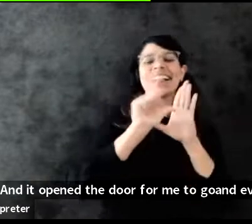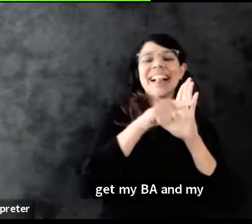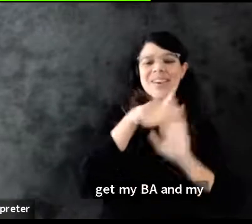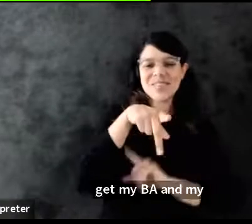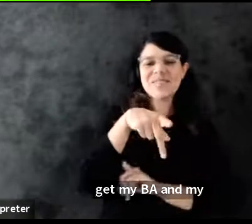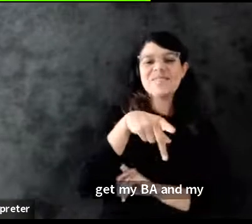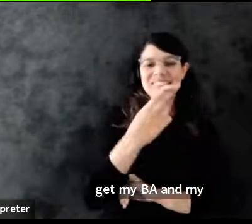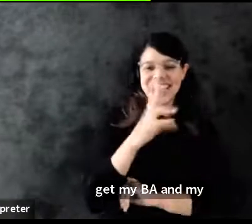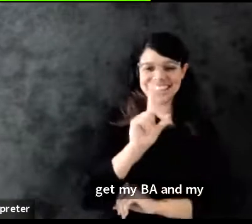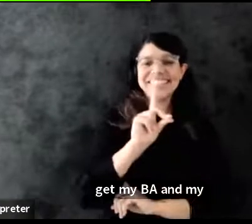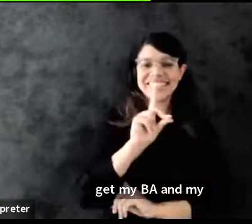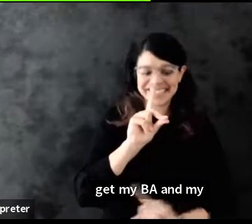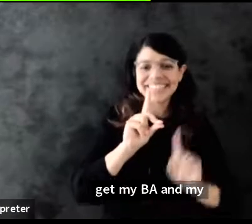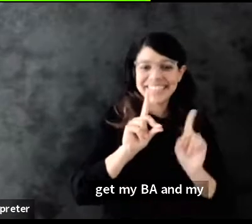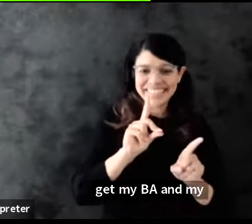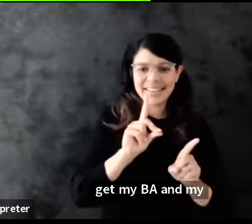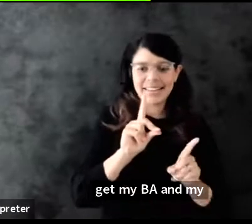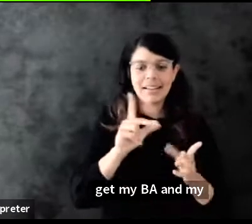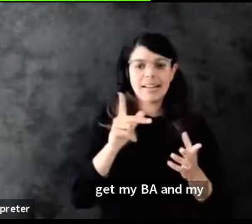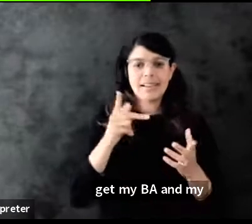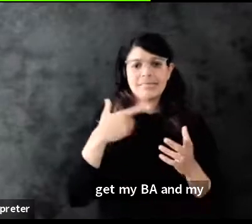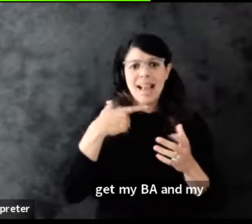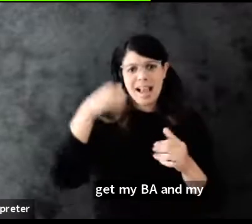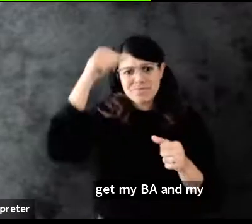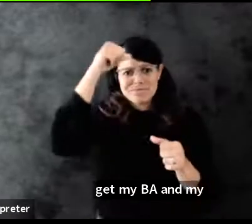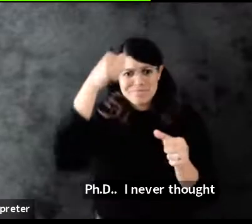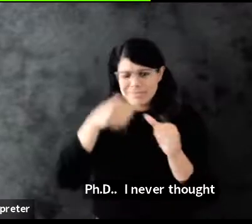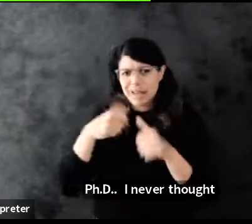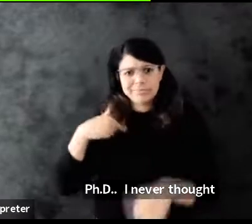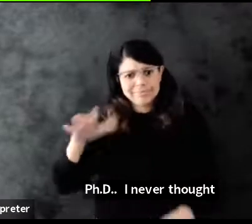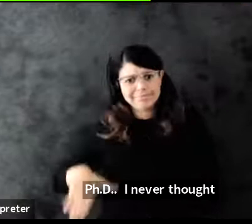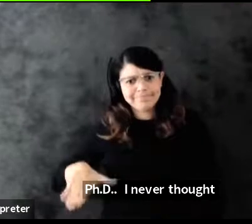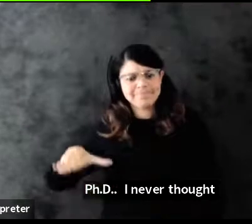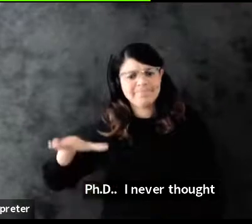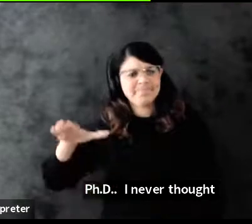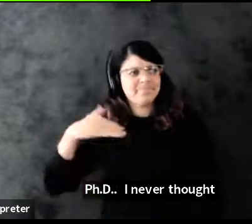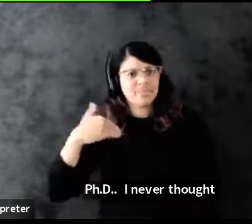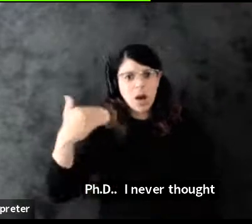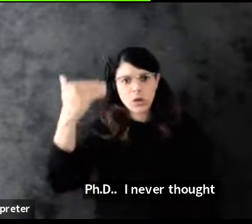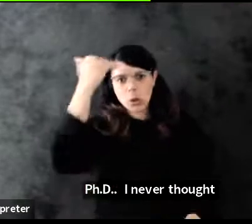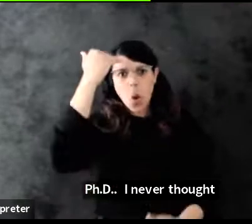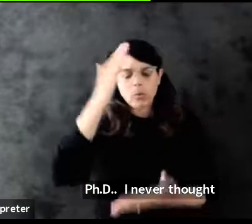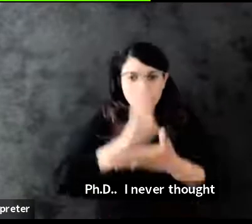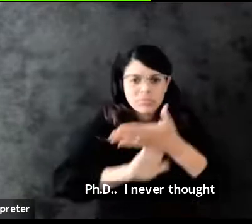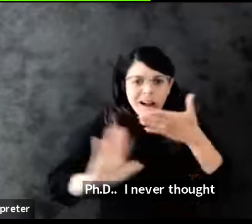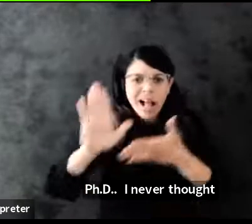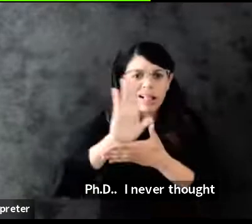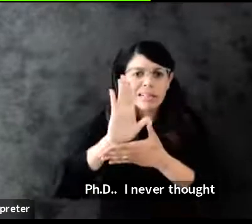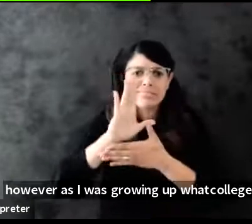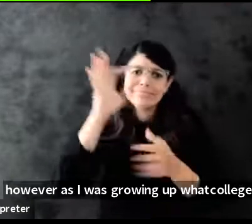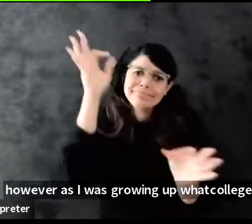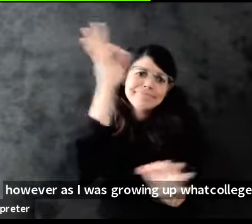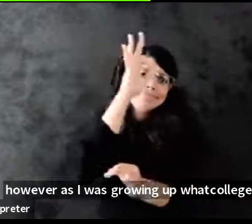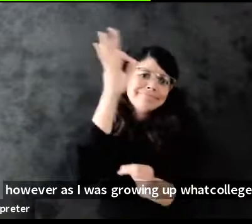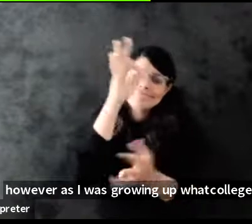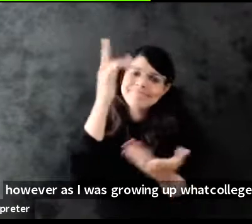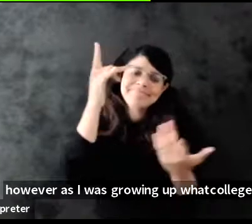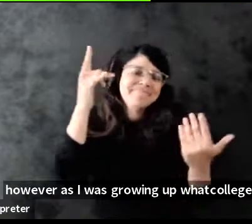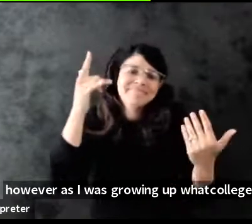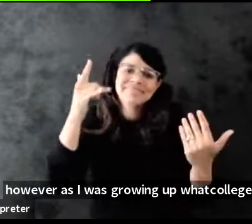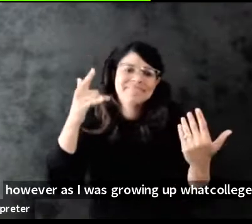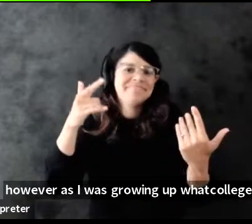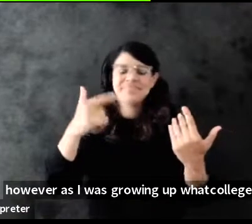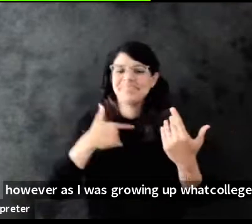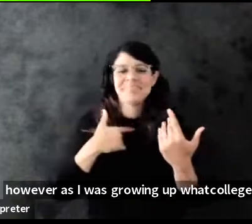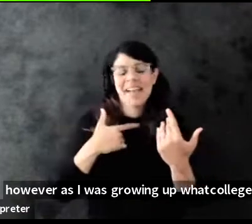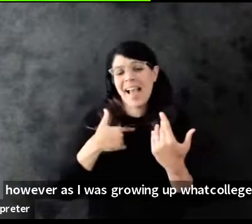up, about college. I never knew about college. My parents didn't know about college. You know, poor immigrant workers from Mexico, all